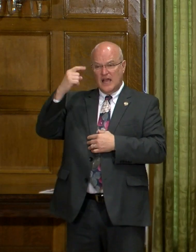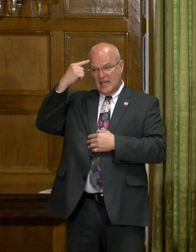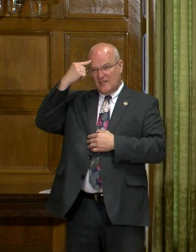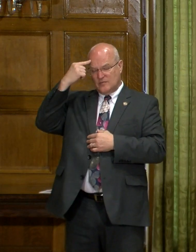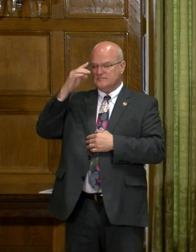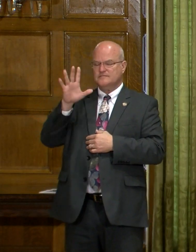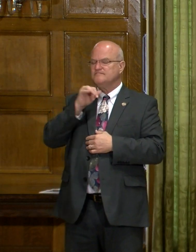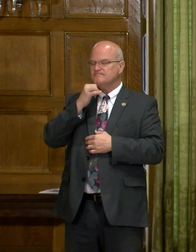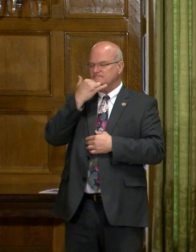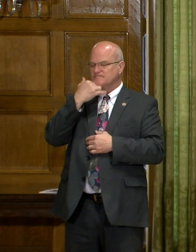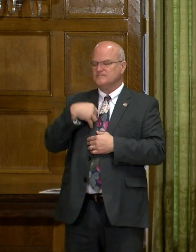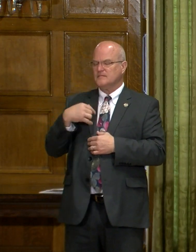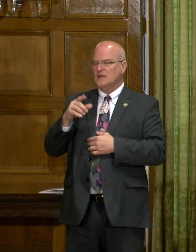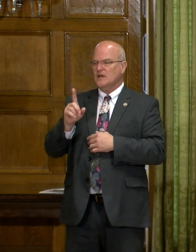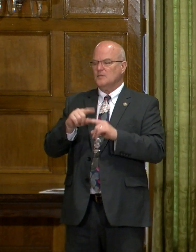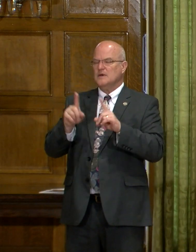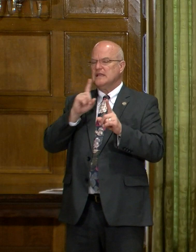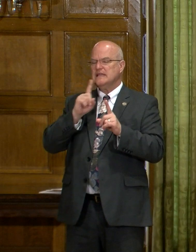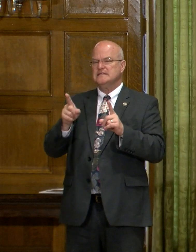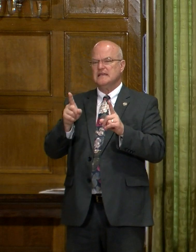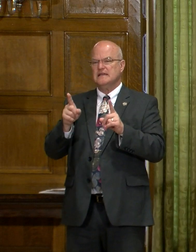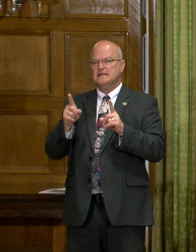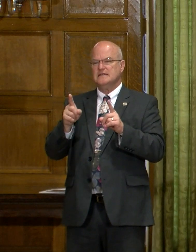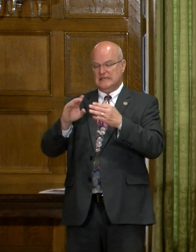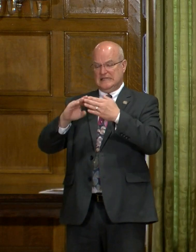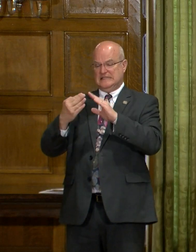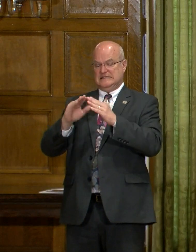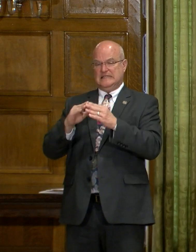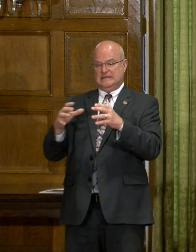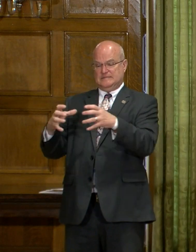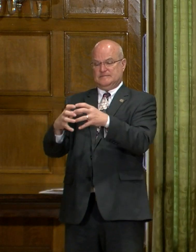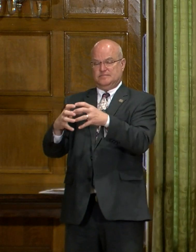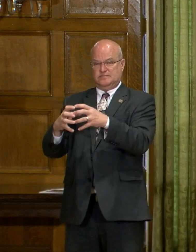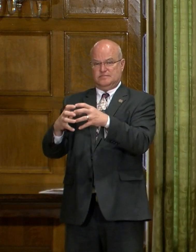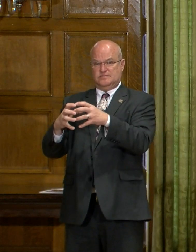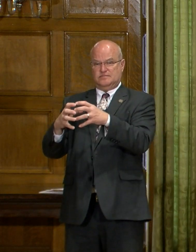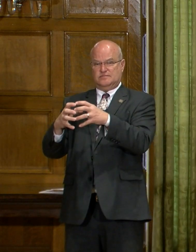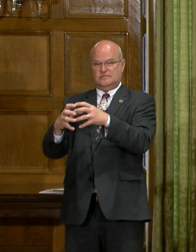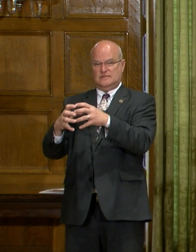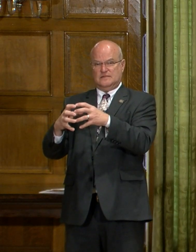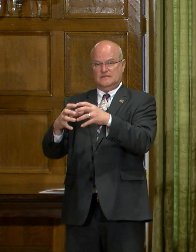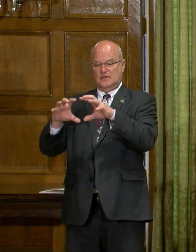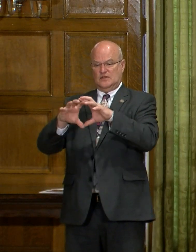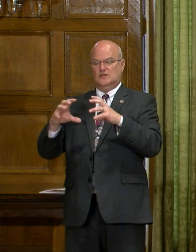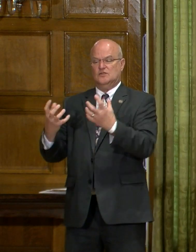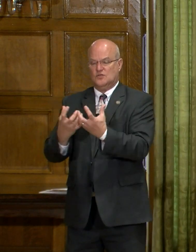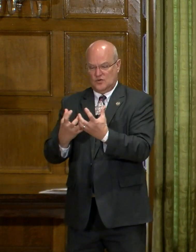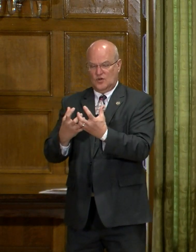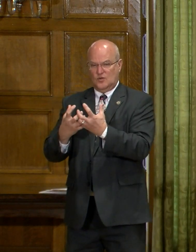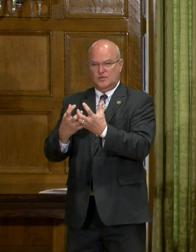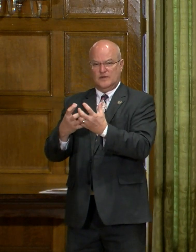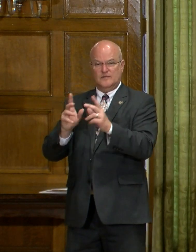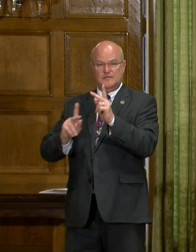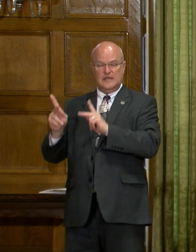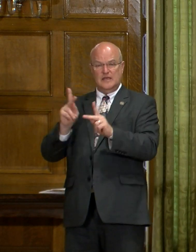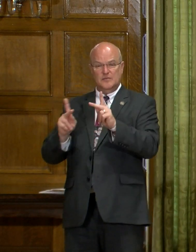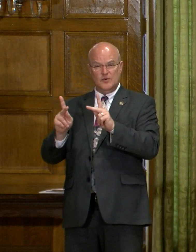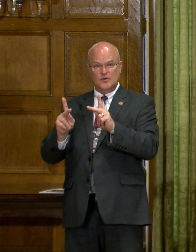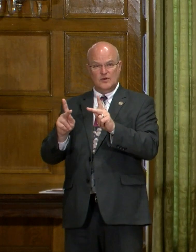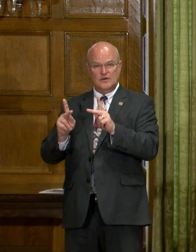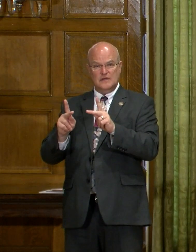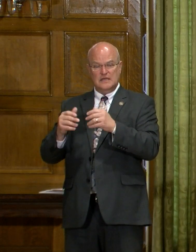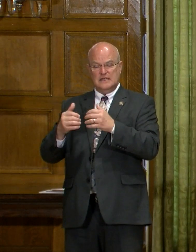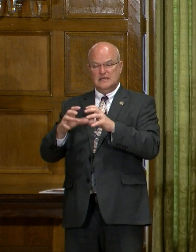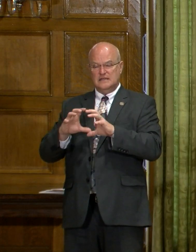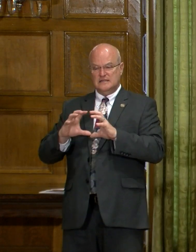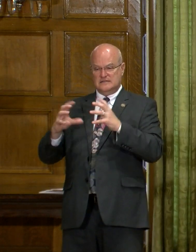governmental, not governmental unit, but it is a city. It is a congregation. It's a body of people